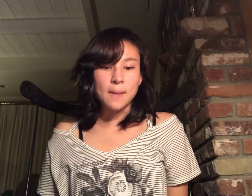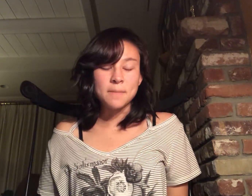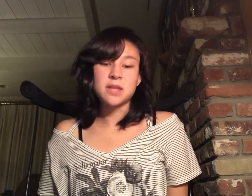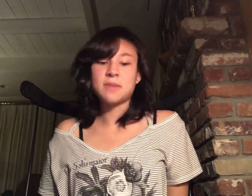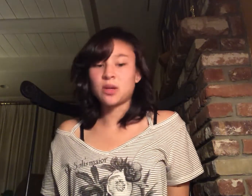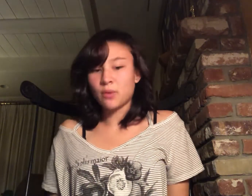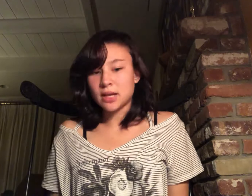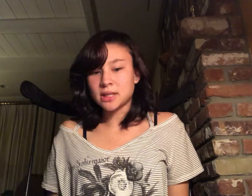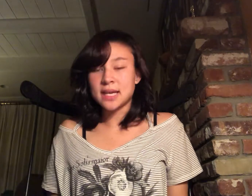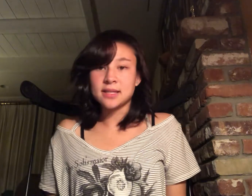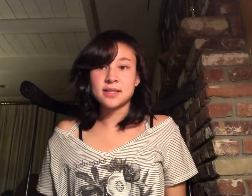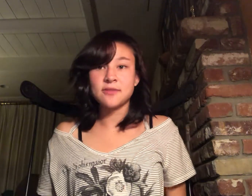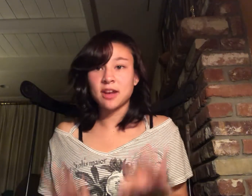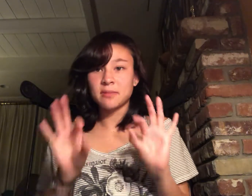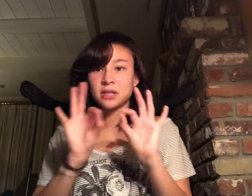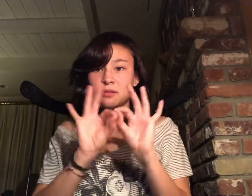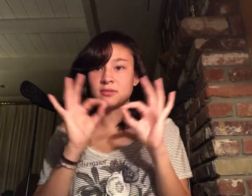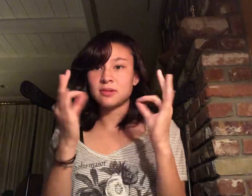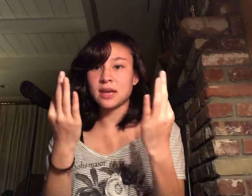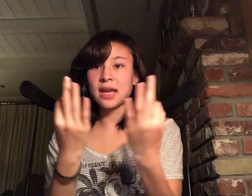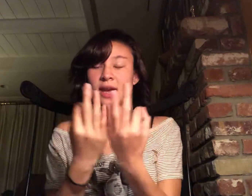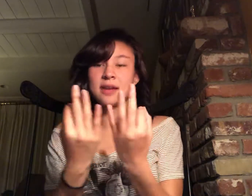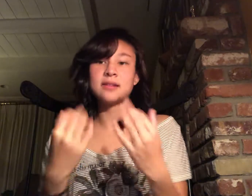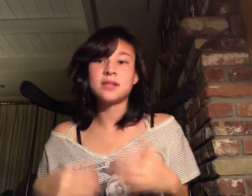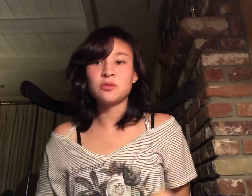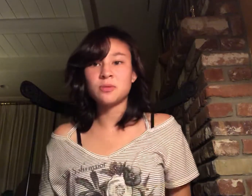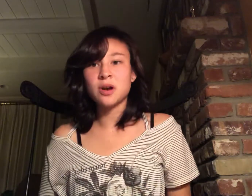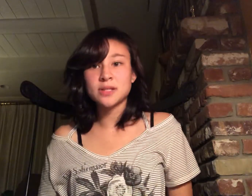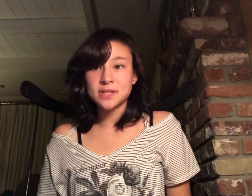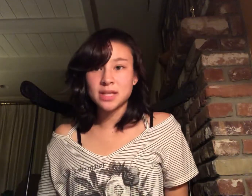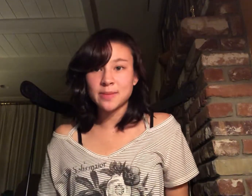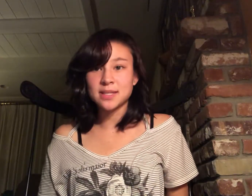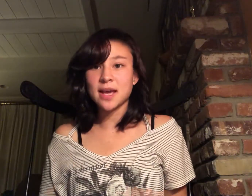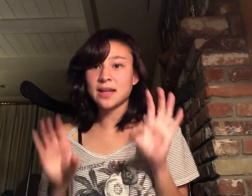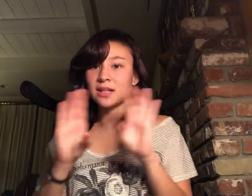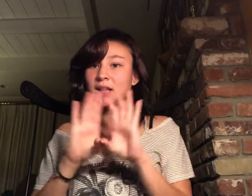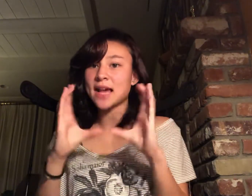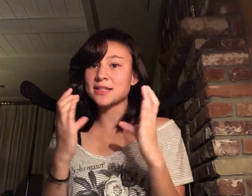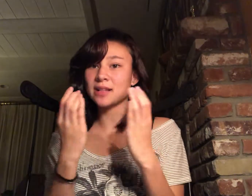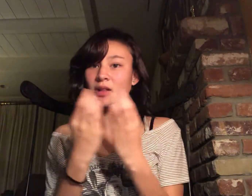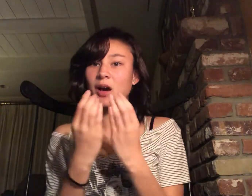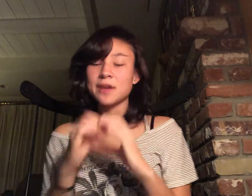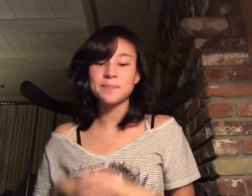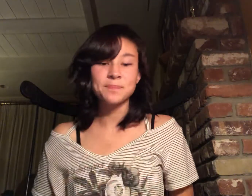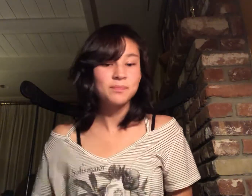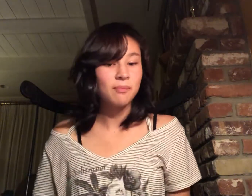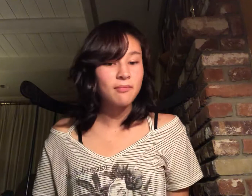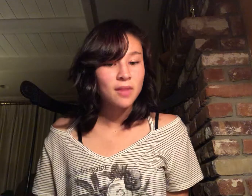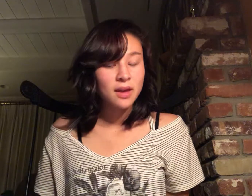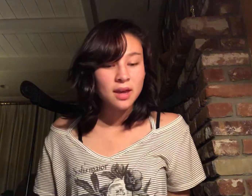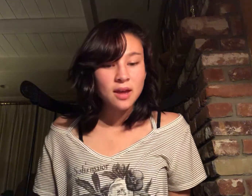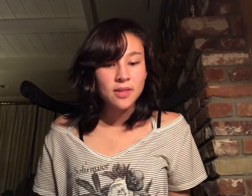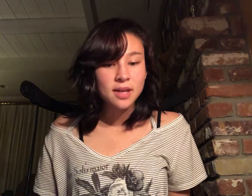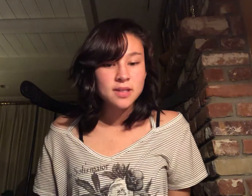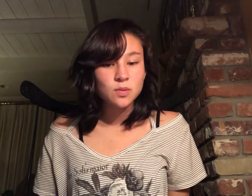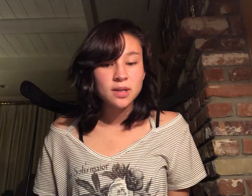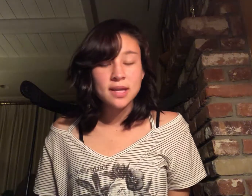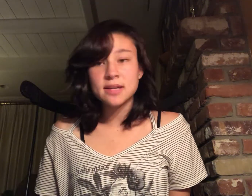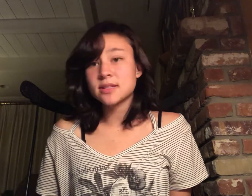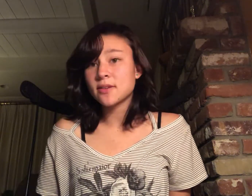But the main one is family, and you will also see me sign class a lot. The next one is